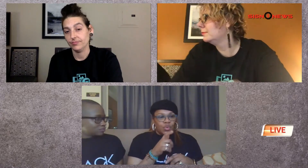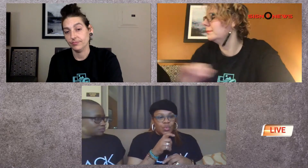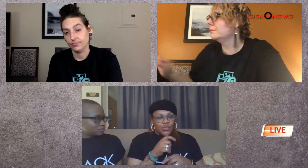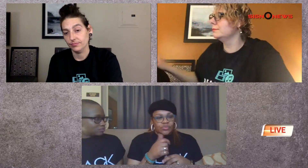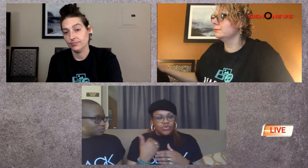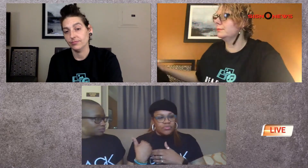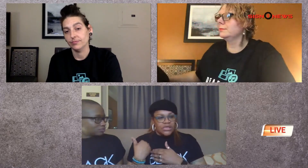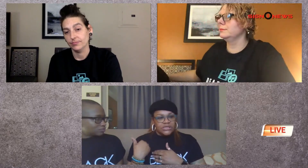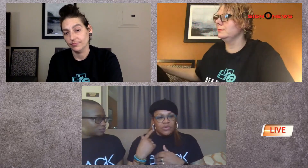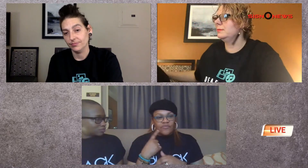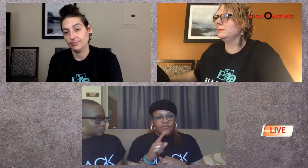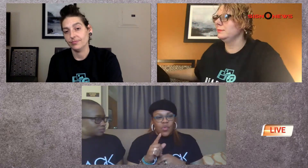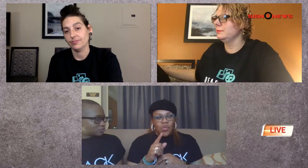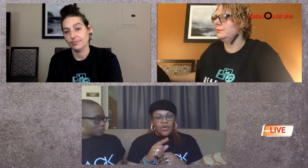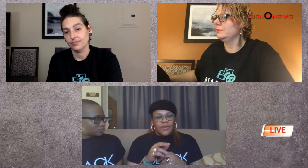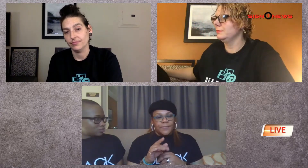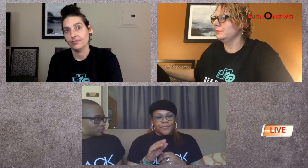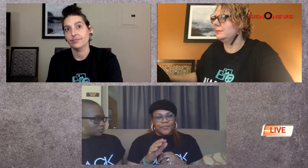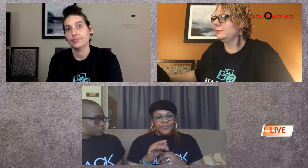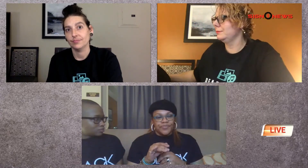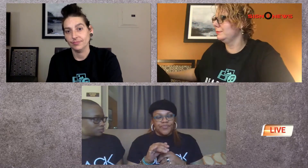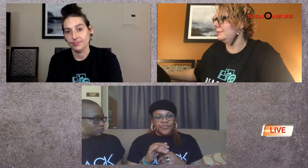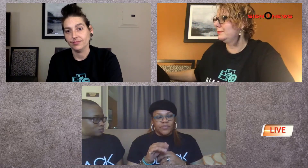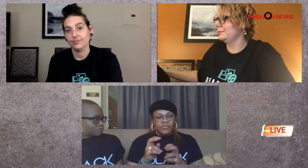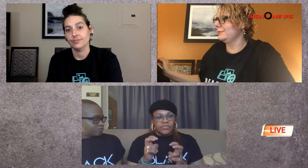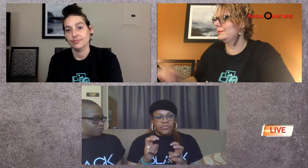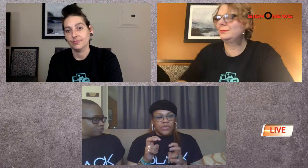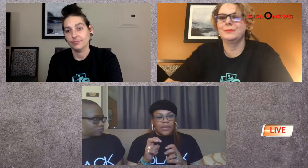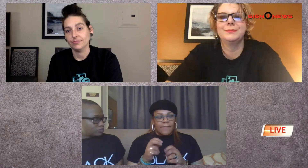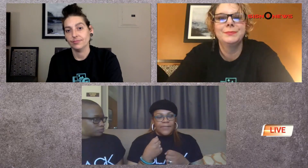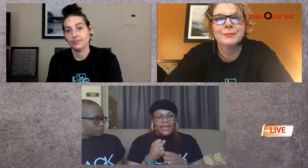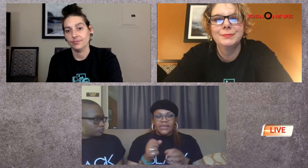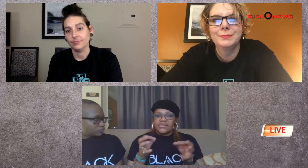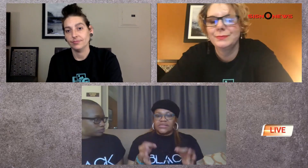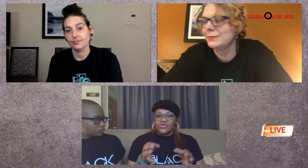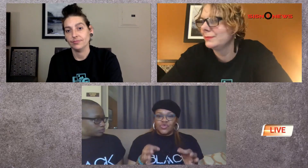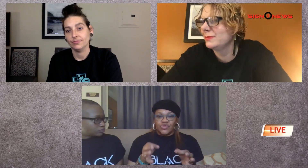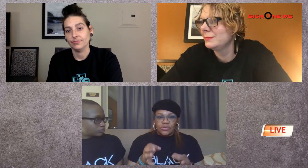If you have a BIPOC person who's responsible for